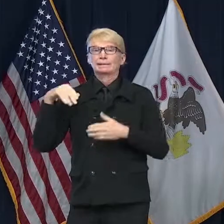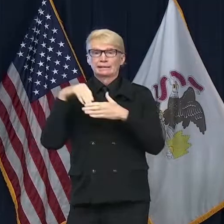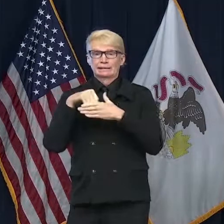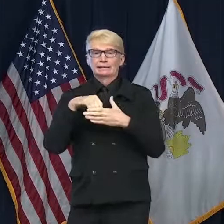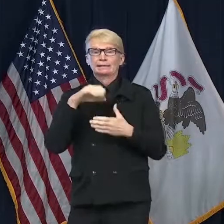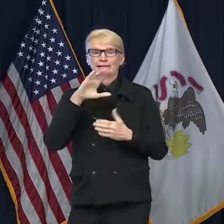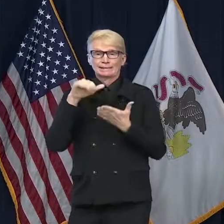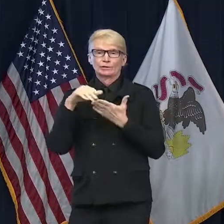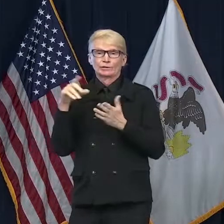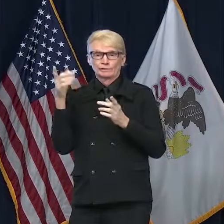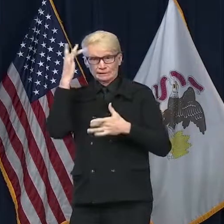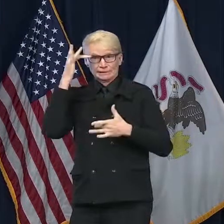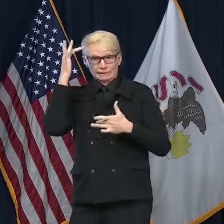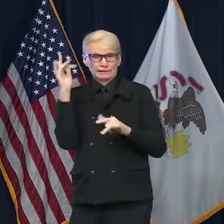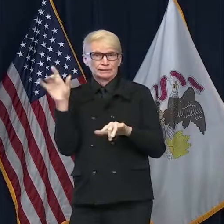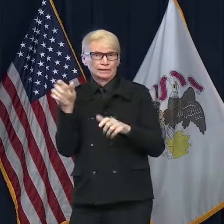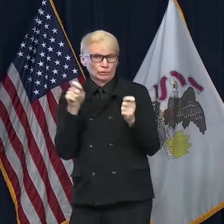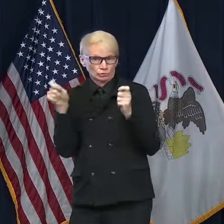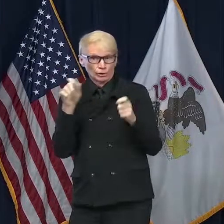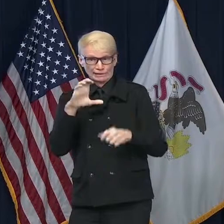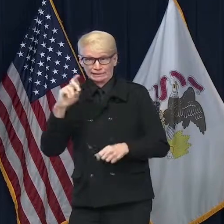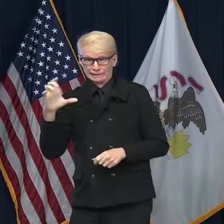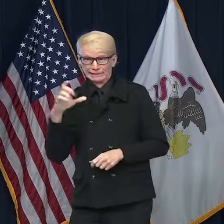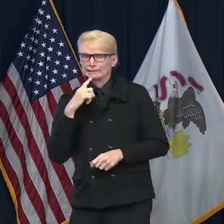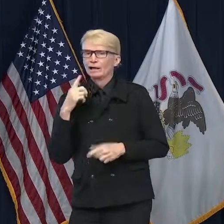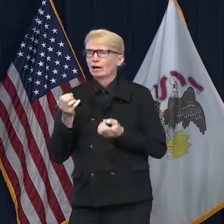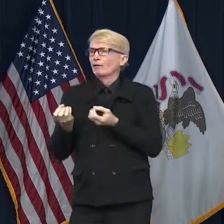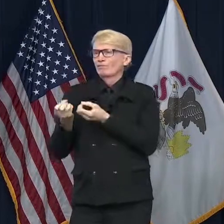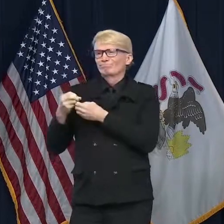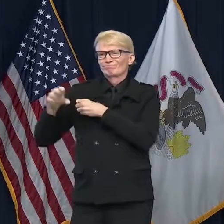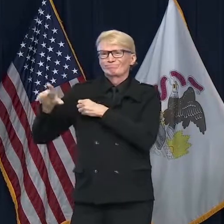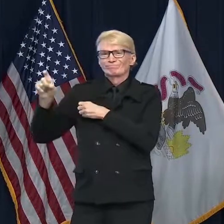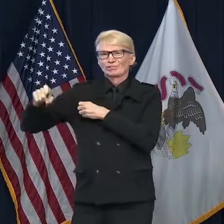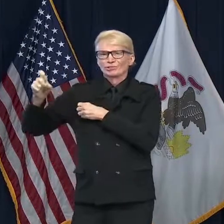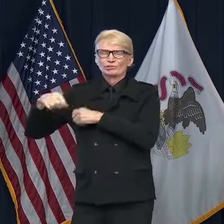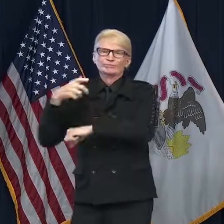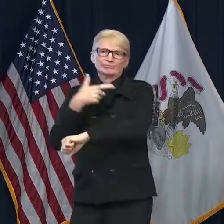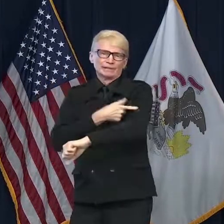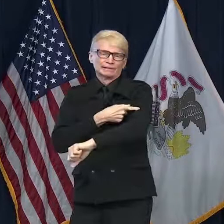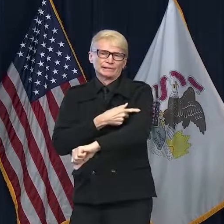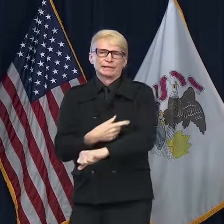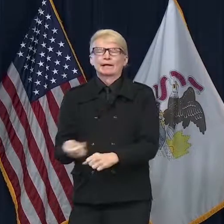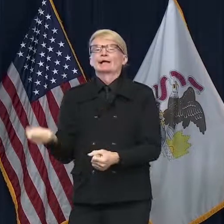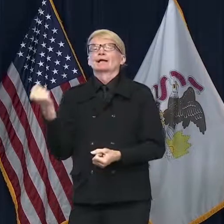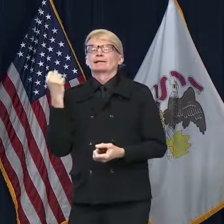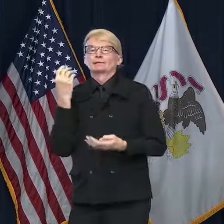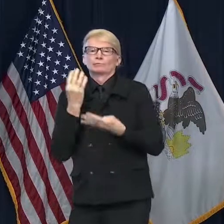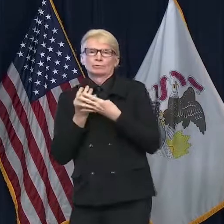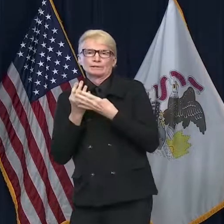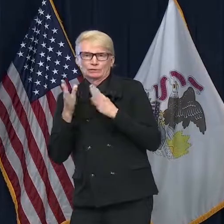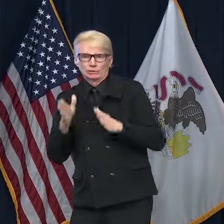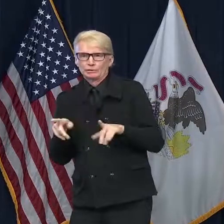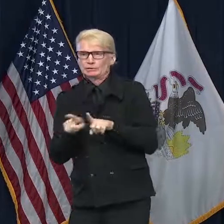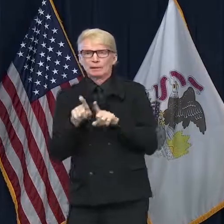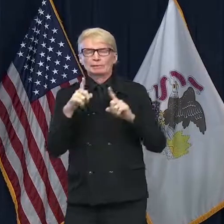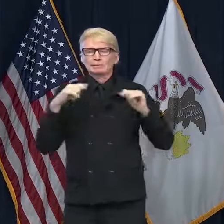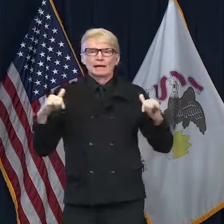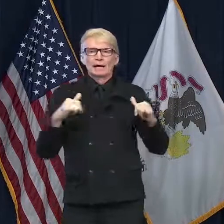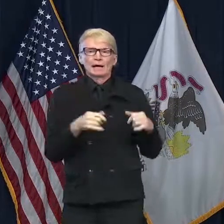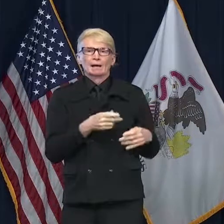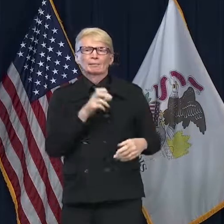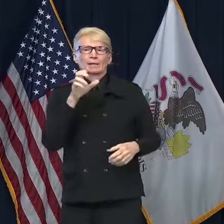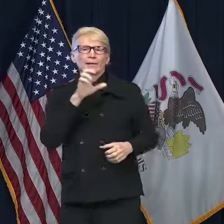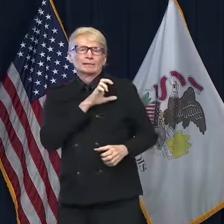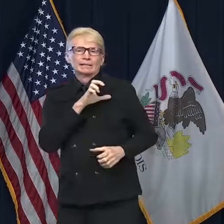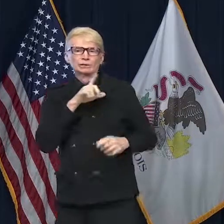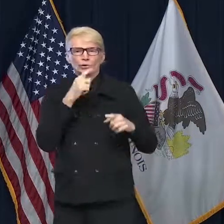CDC recommended that we vaccinate prisoners at the same time that we vaccinate corrections officers. This is, in